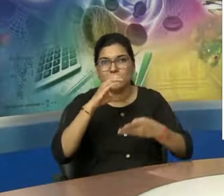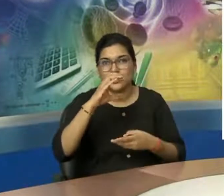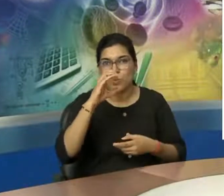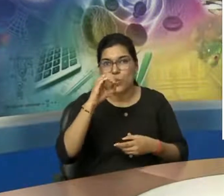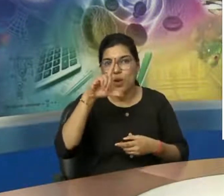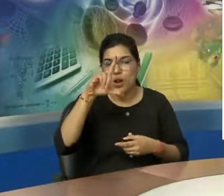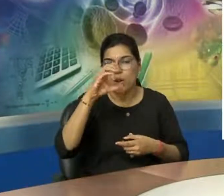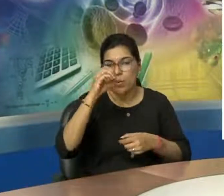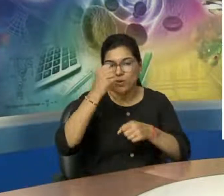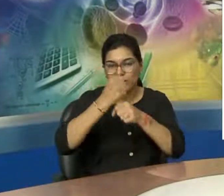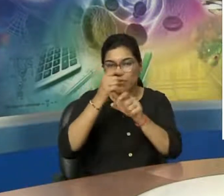German biologist.